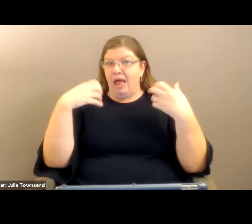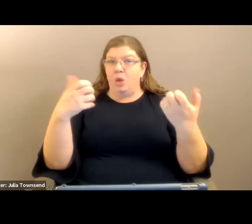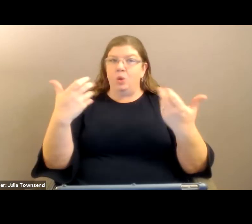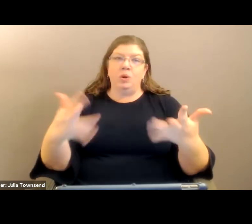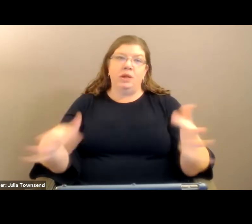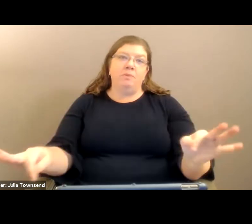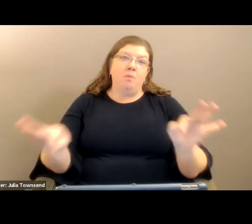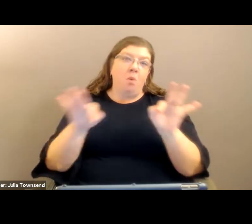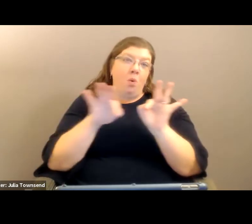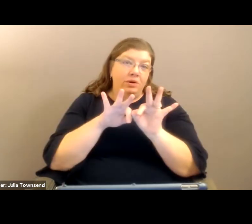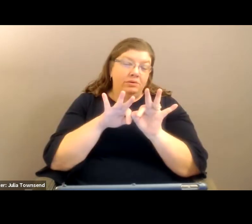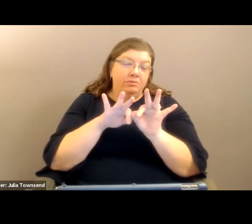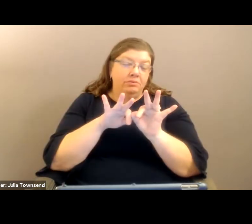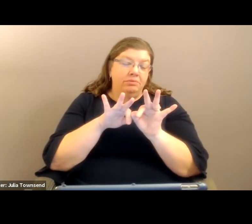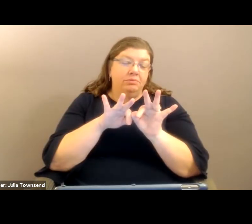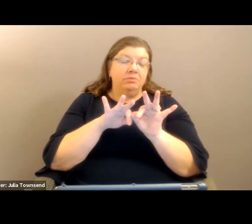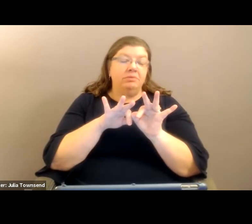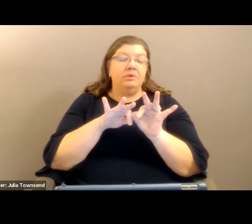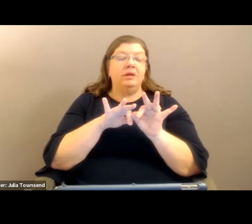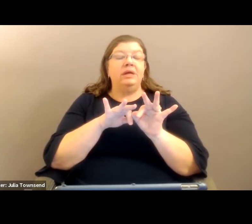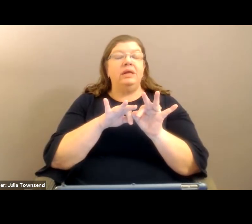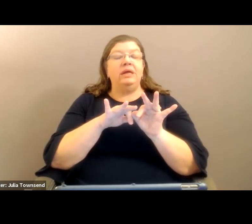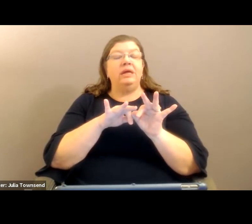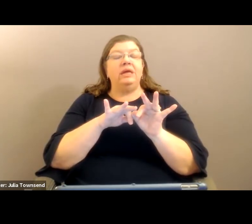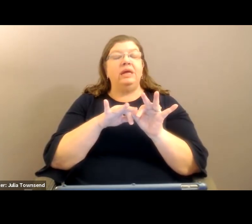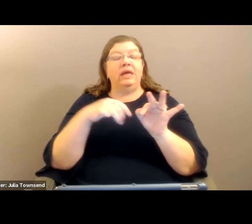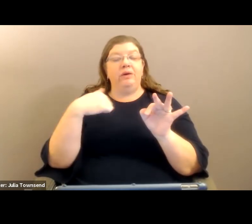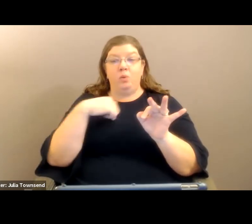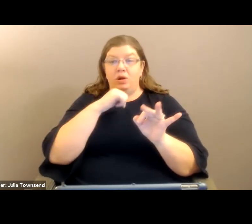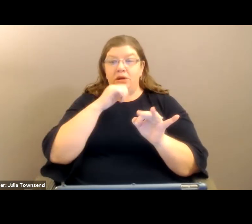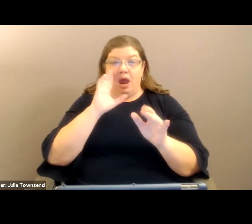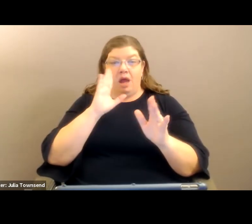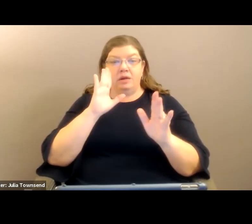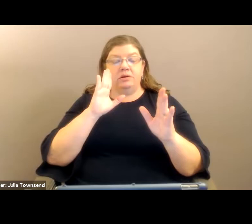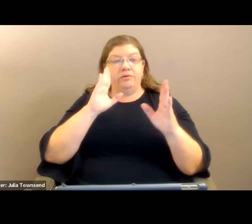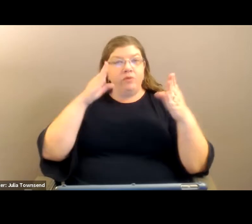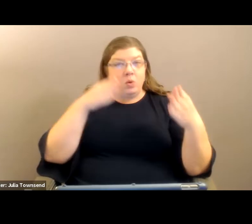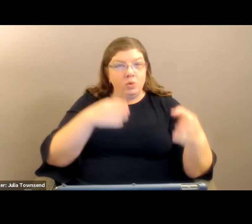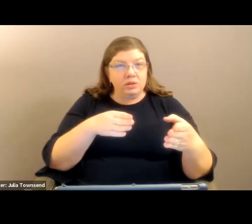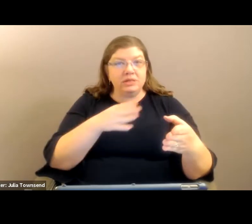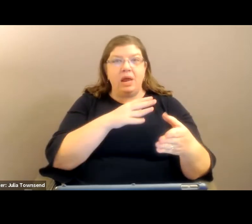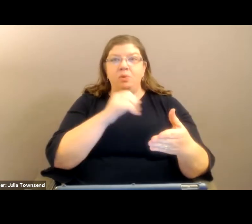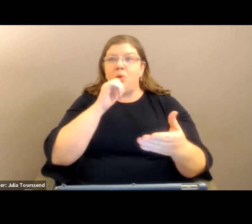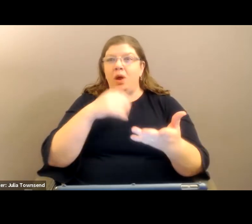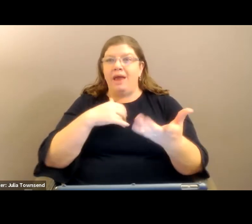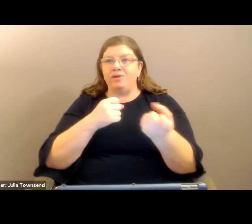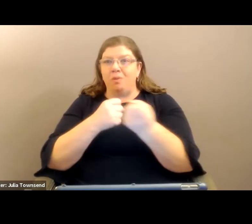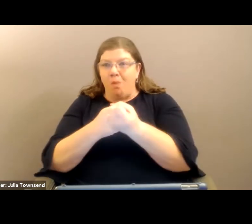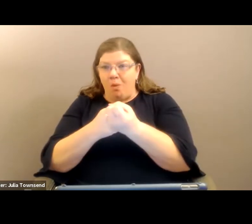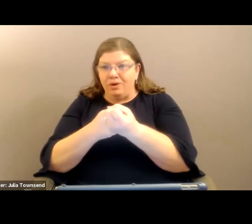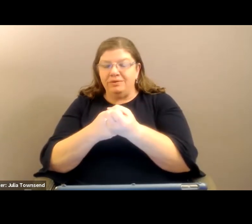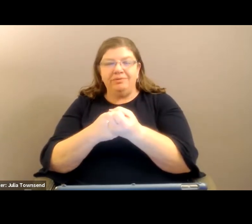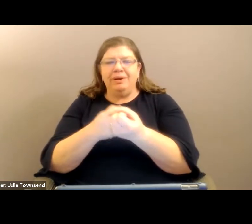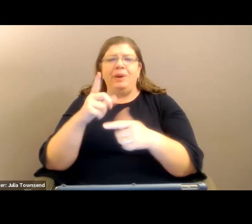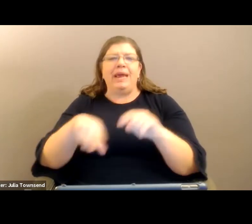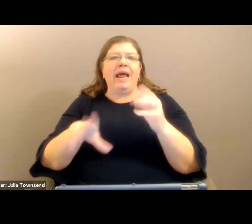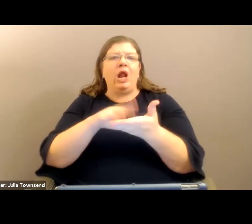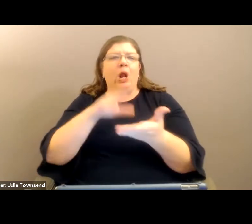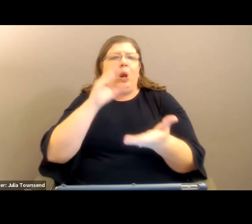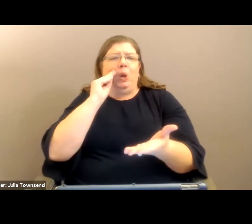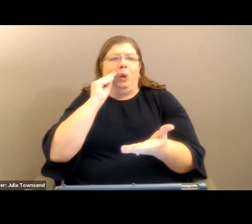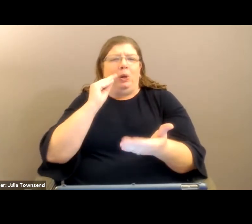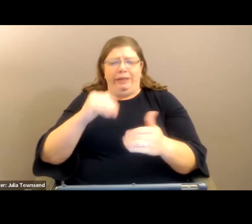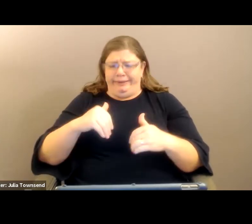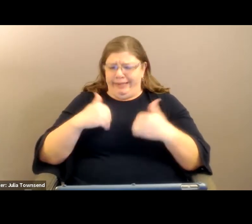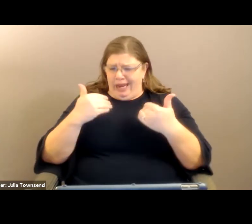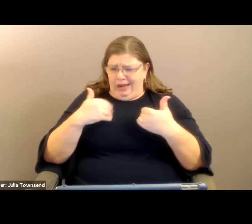is. If we're not centered and we don't have support, we can't learn, right? From a very young